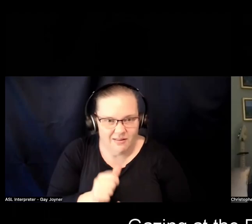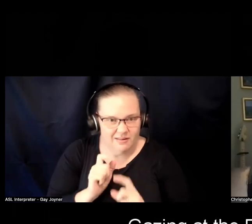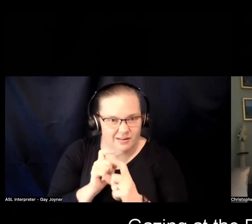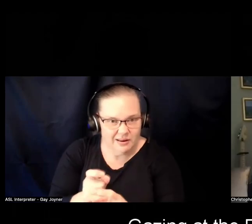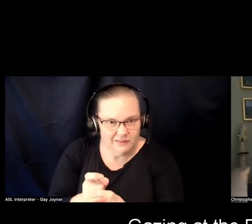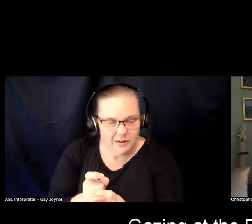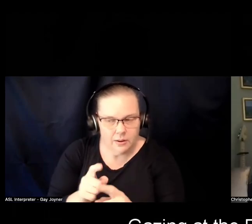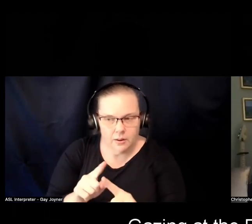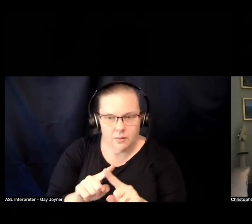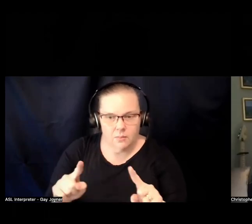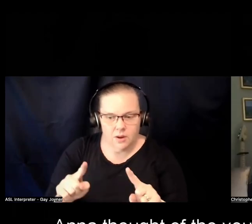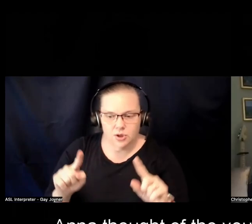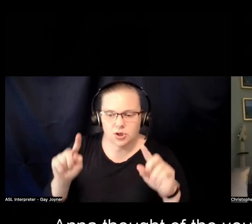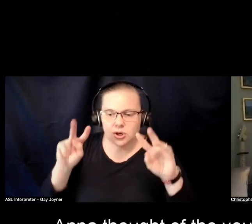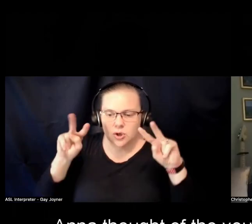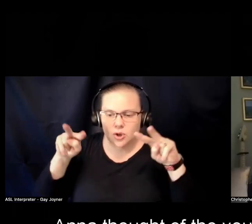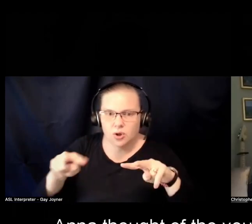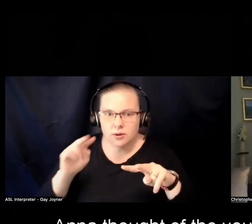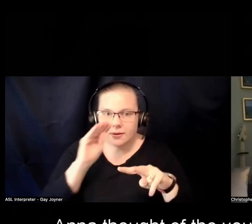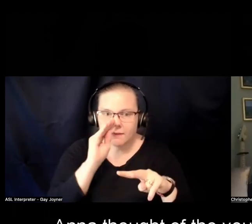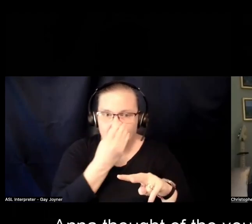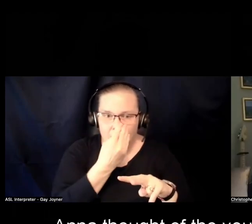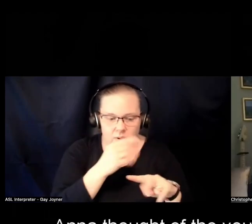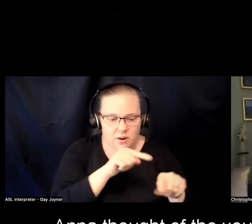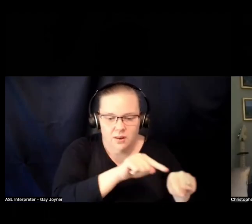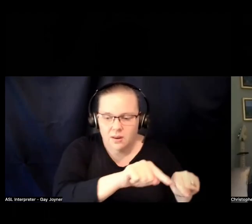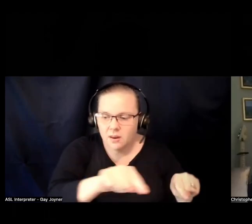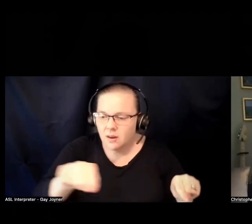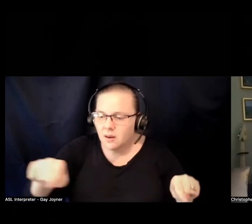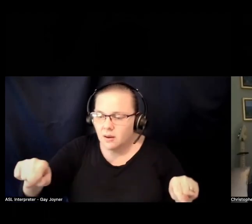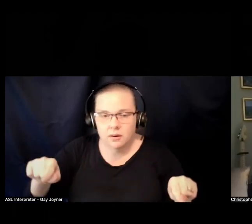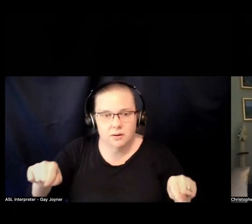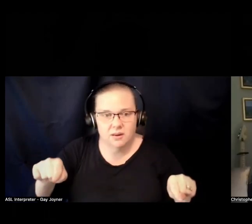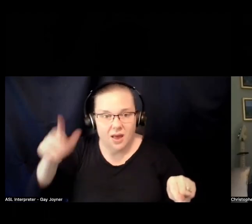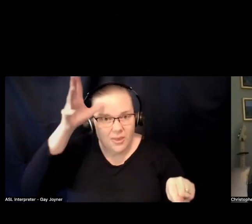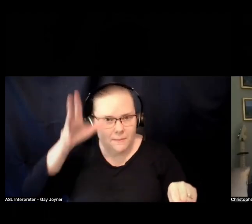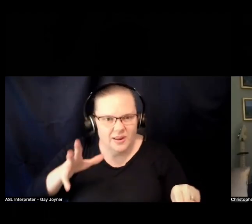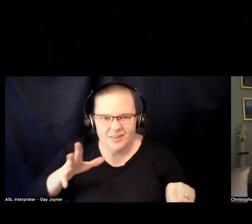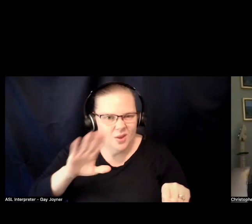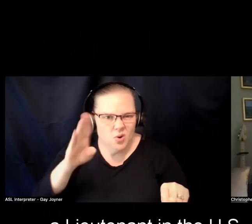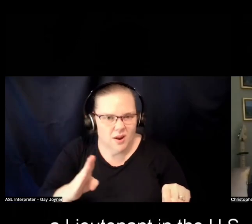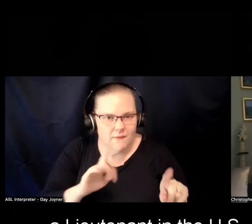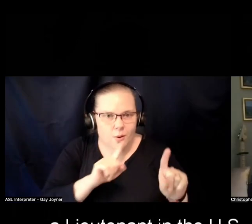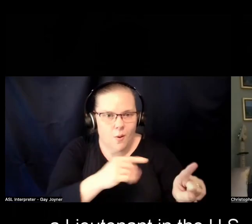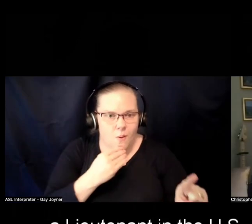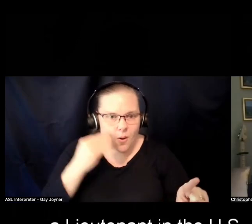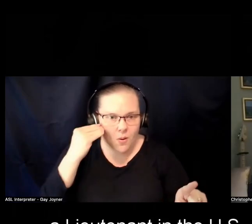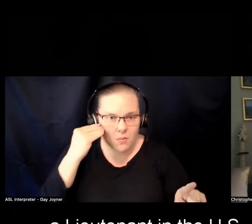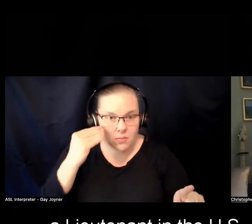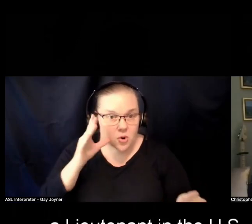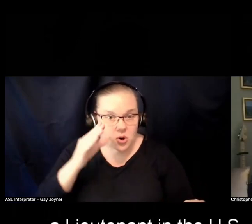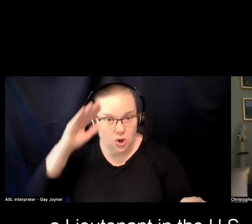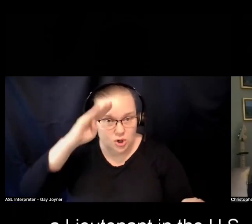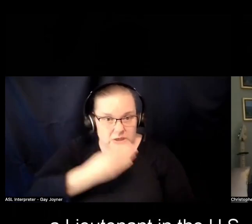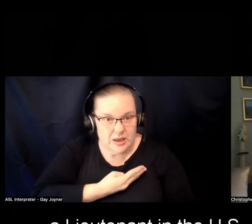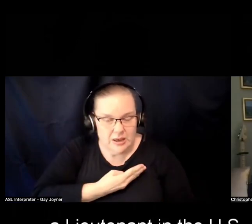Gazing at the Edelweiss in the valley below, Anna thought of the young men who would never get to go home, or who, like her son Thomas, a lieutenant in the U.S.